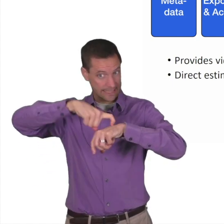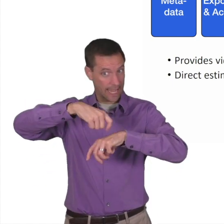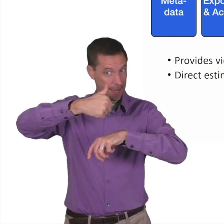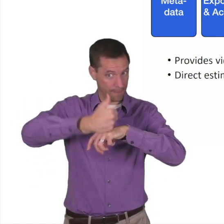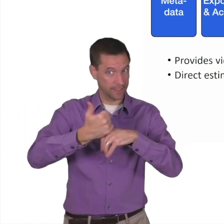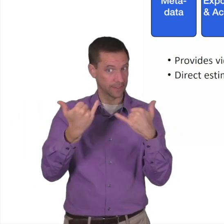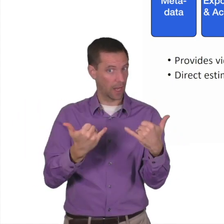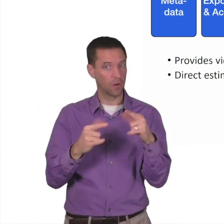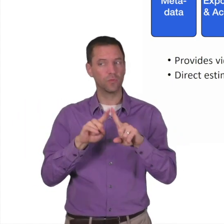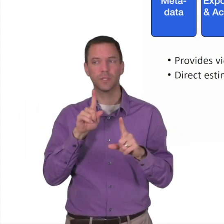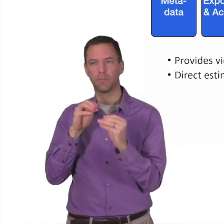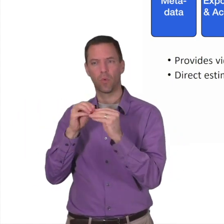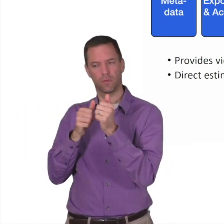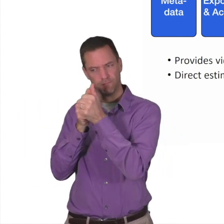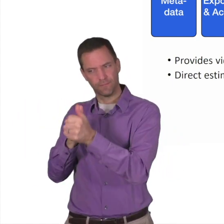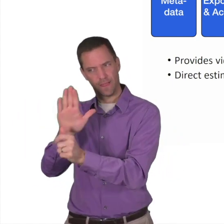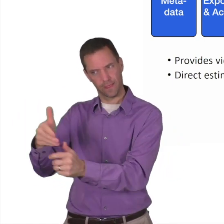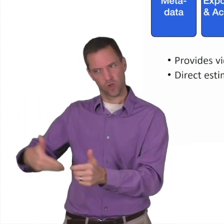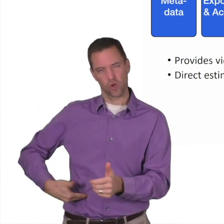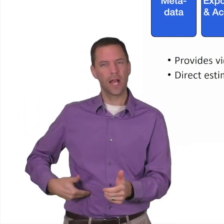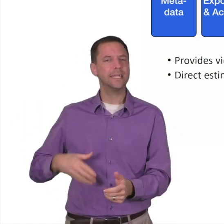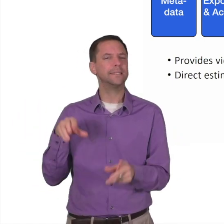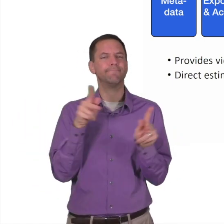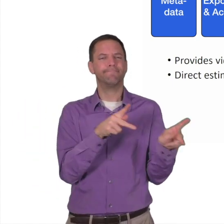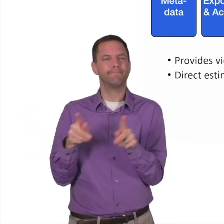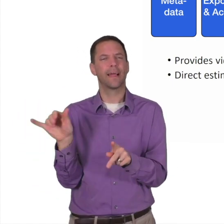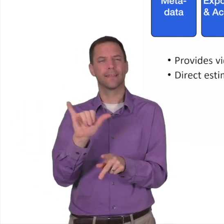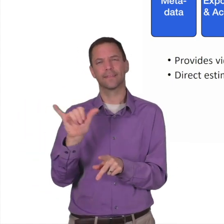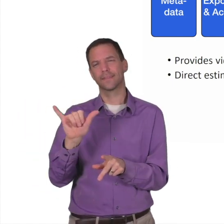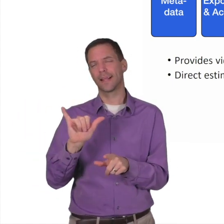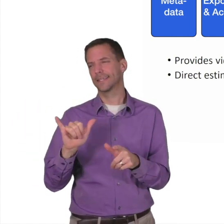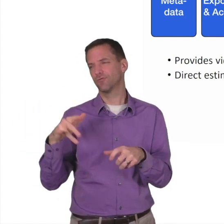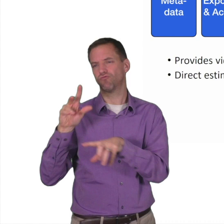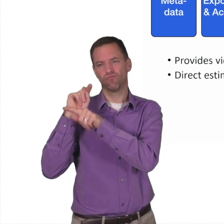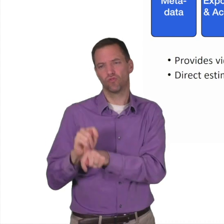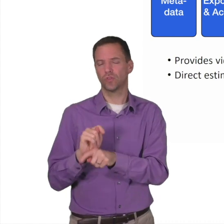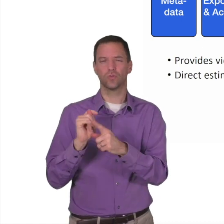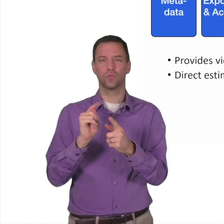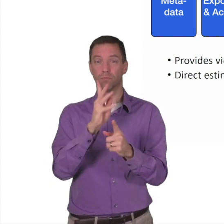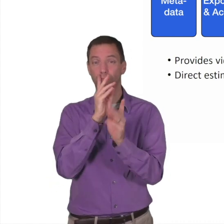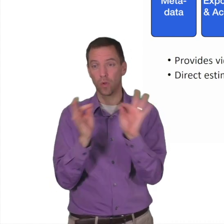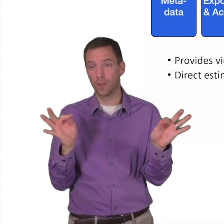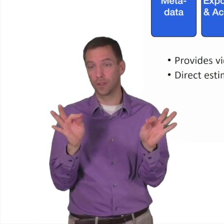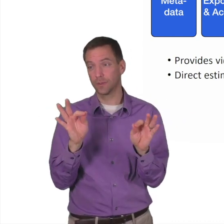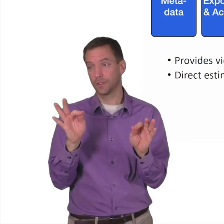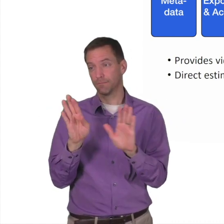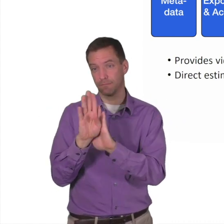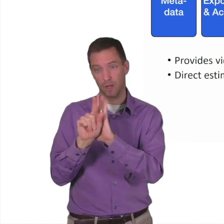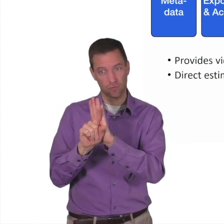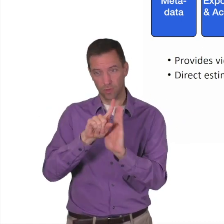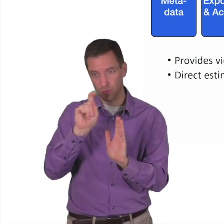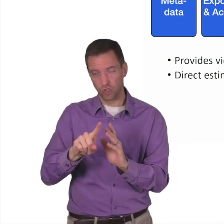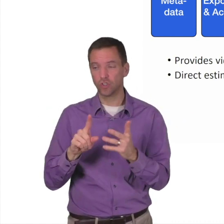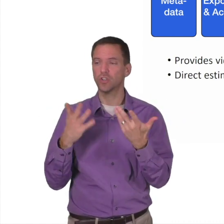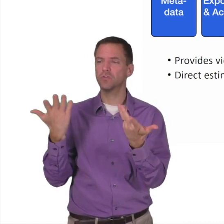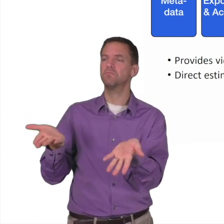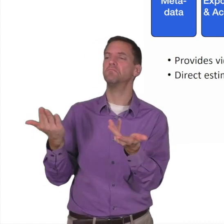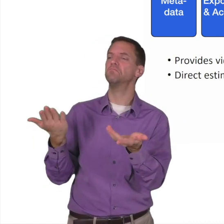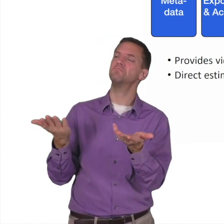So this means it's not exactly a time-based estimate, it's more intuitive, but it's actually a little bit more similar to how traditional spoken language background questions